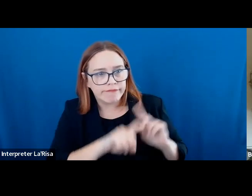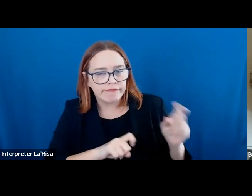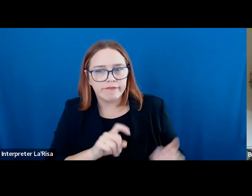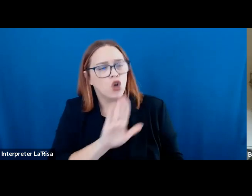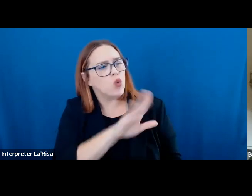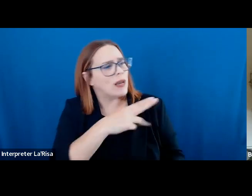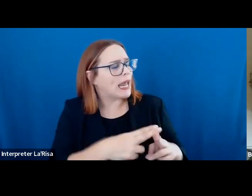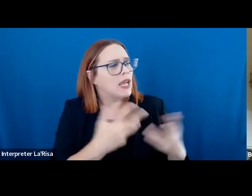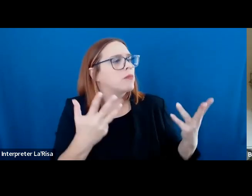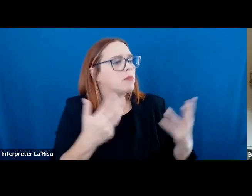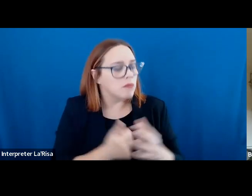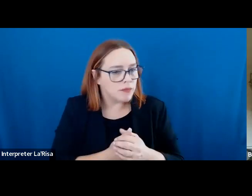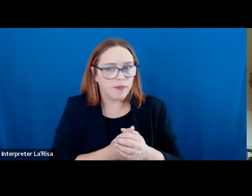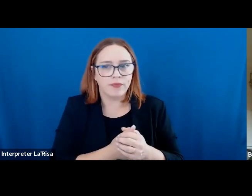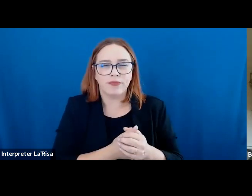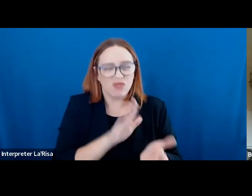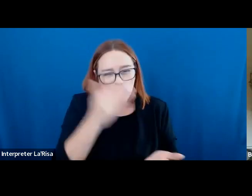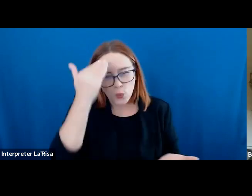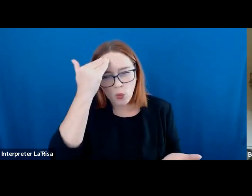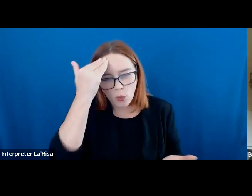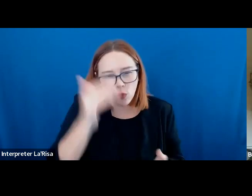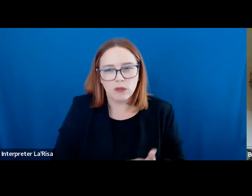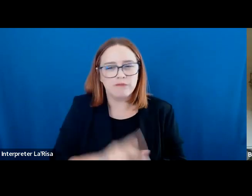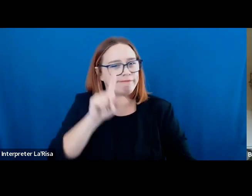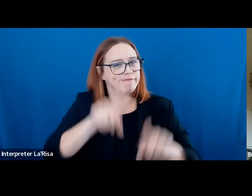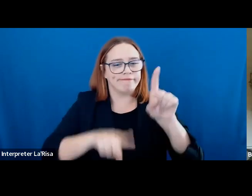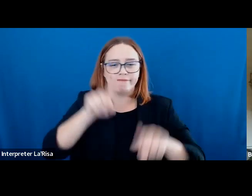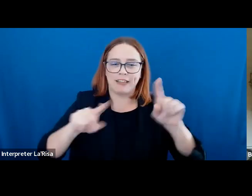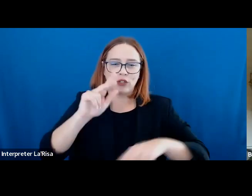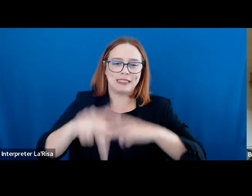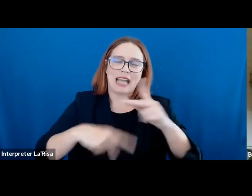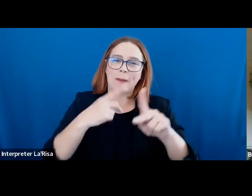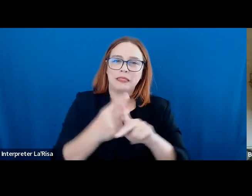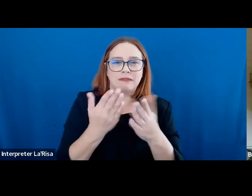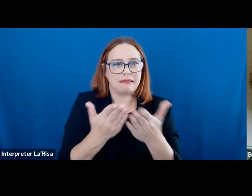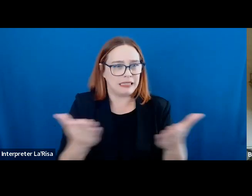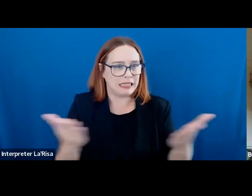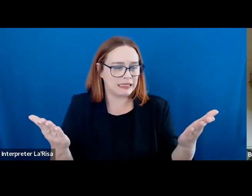What's your name? Just all different kinds of things.